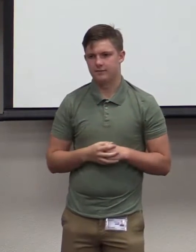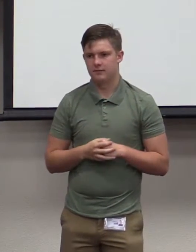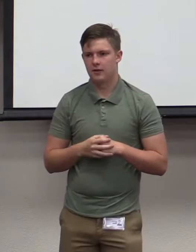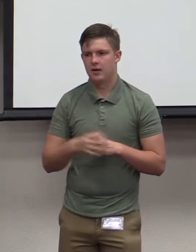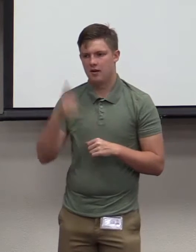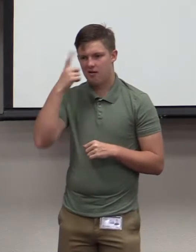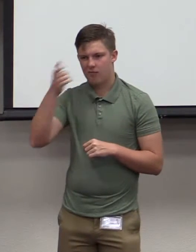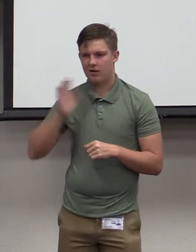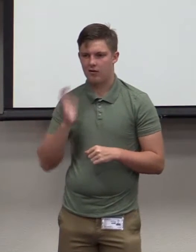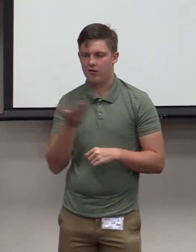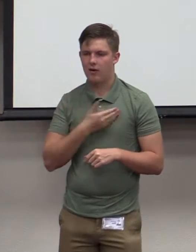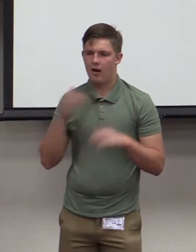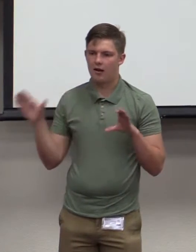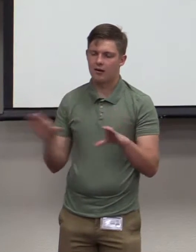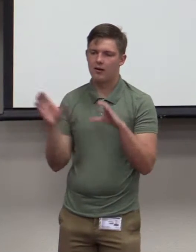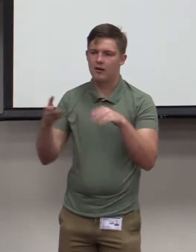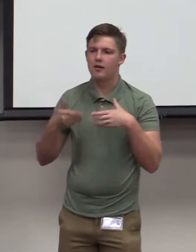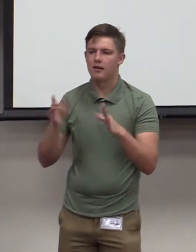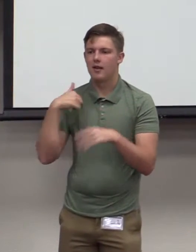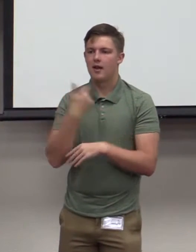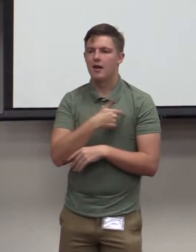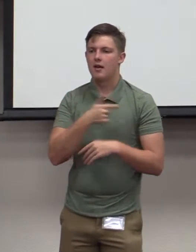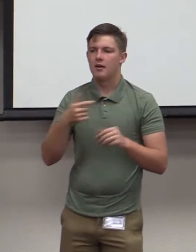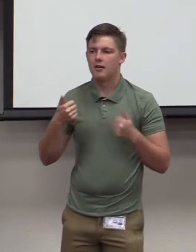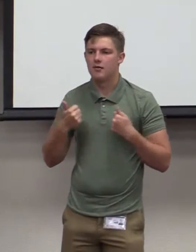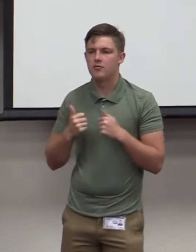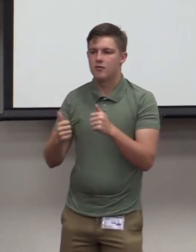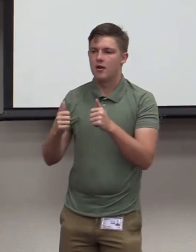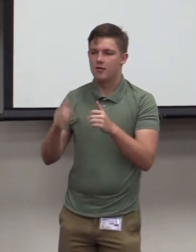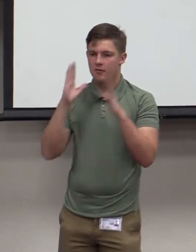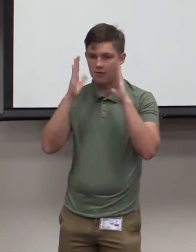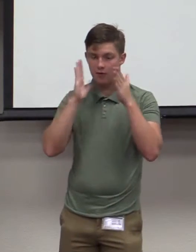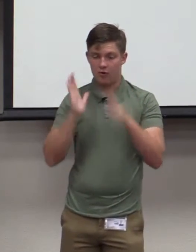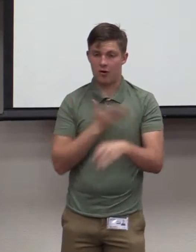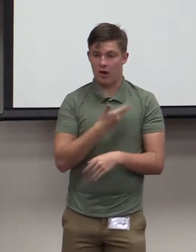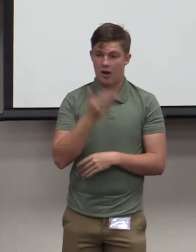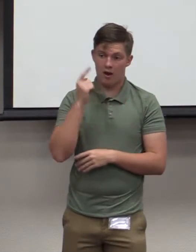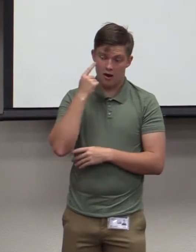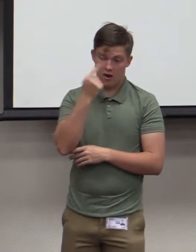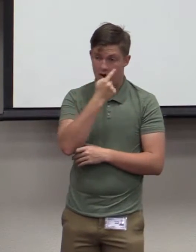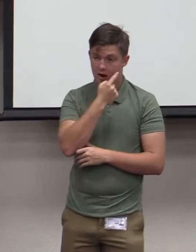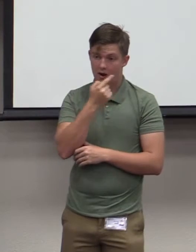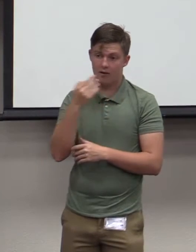because of our conduct. Let us strive to focus our eyes, open our